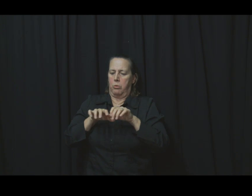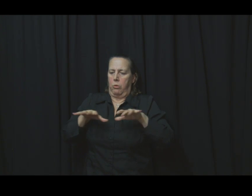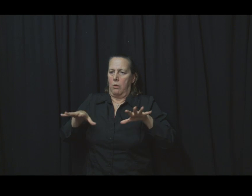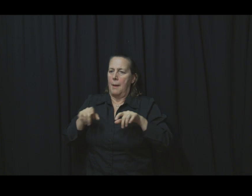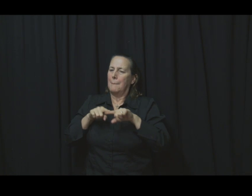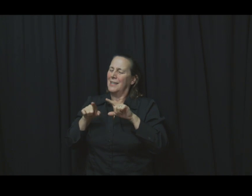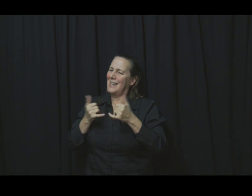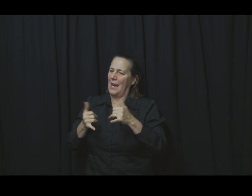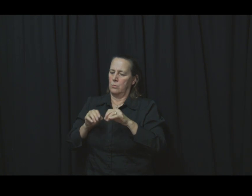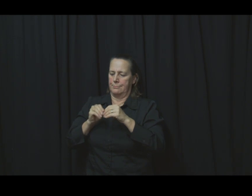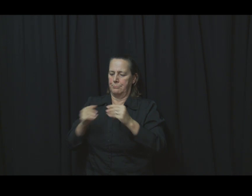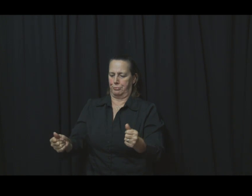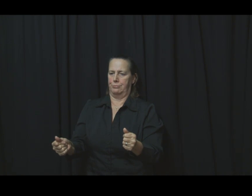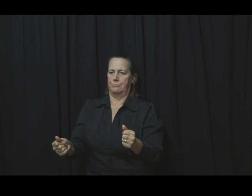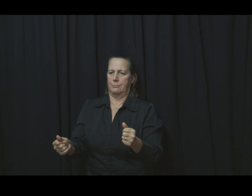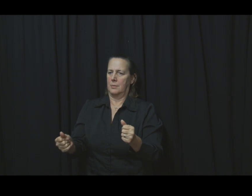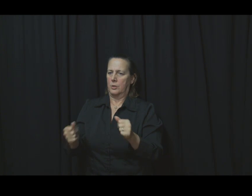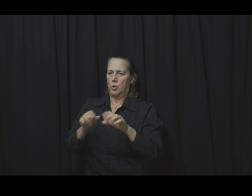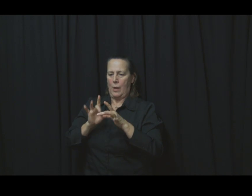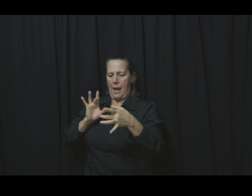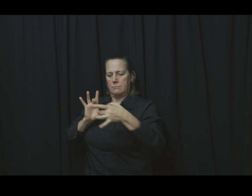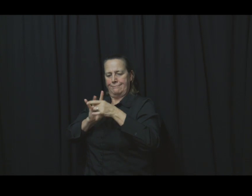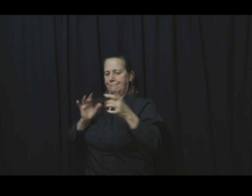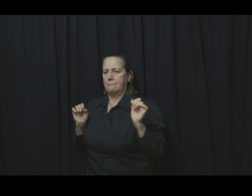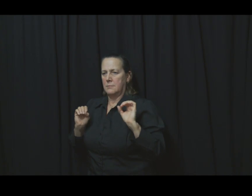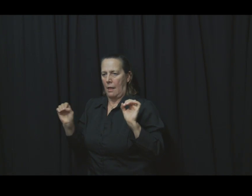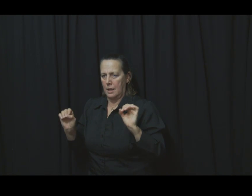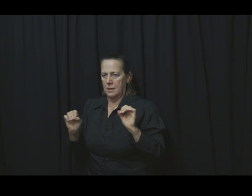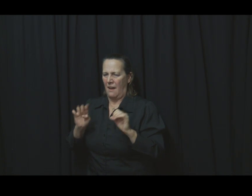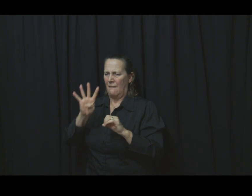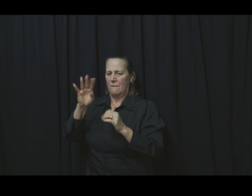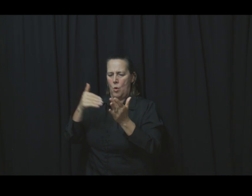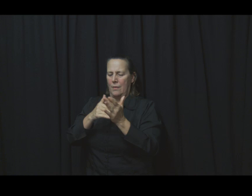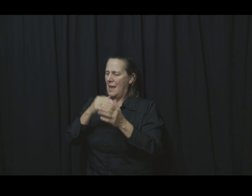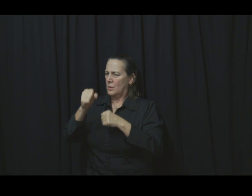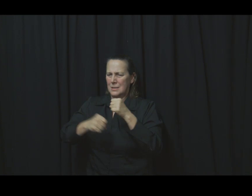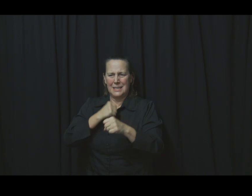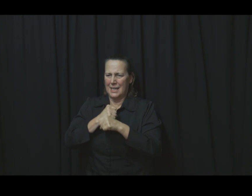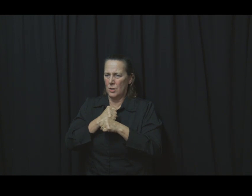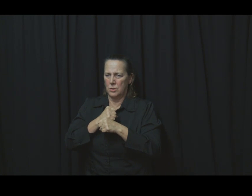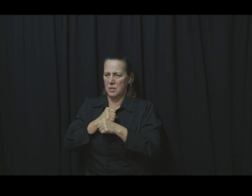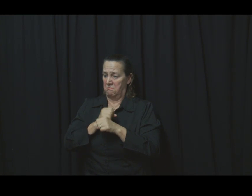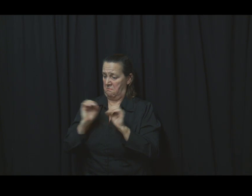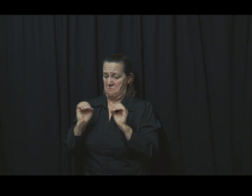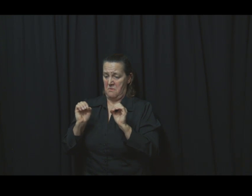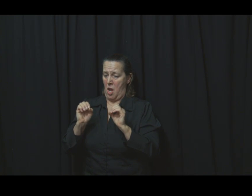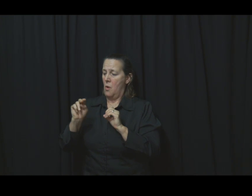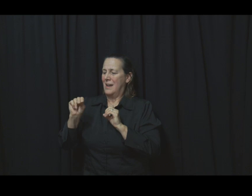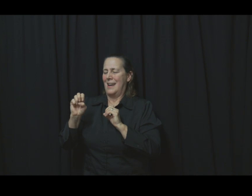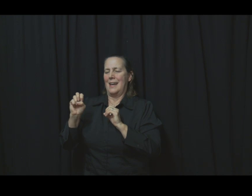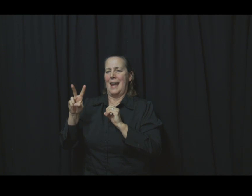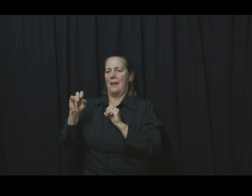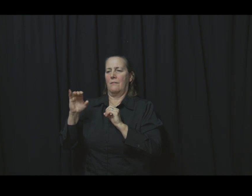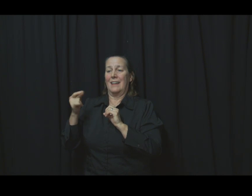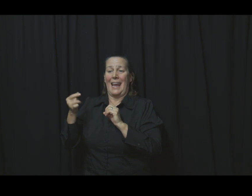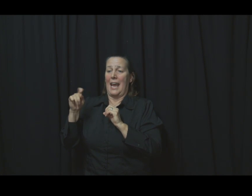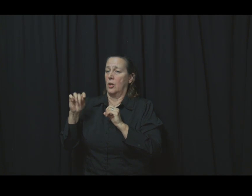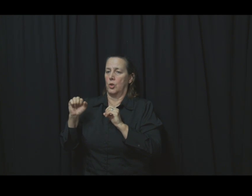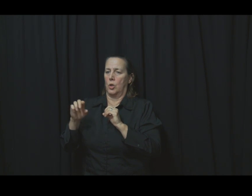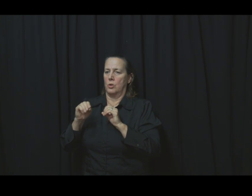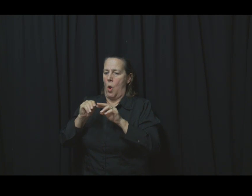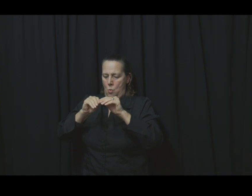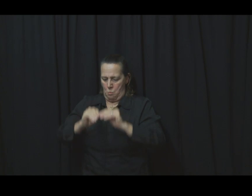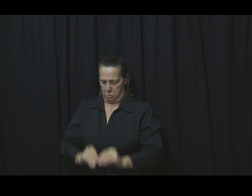disappeared in the last 4,000 years. No navigator, no diver, no US